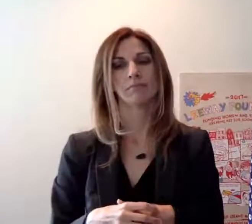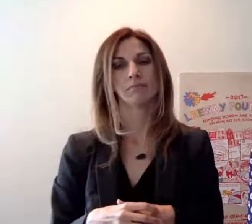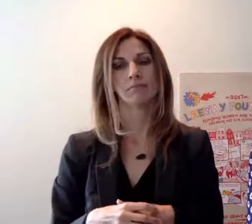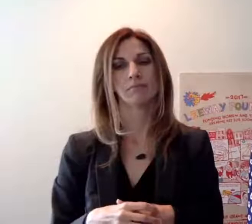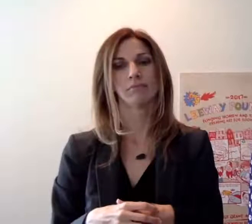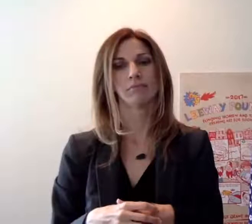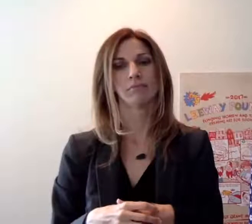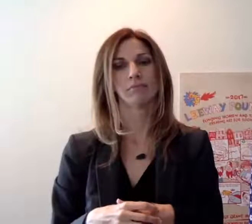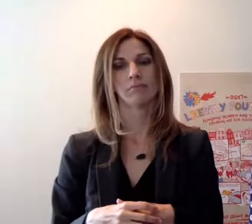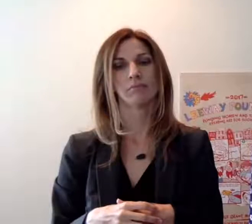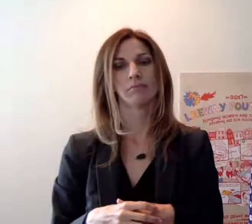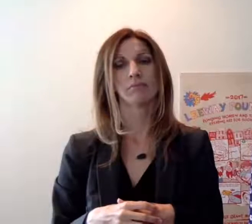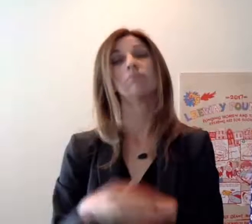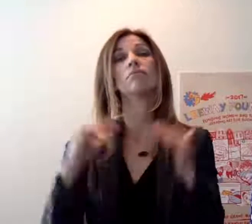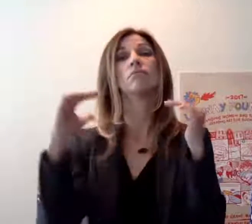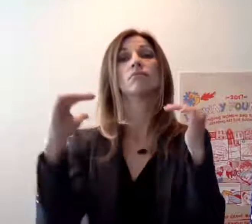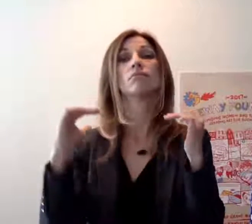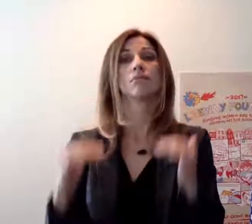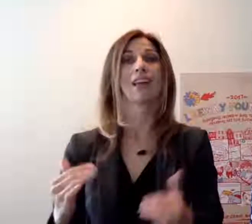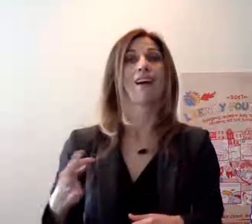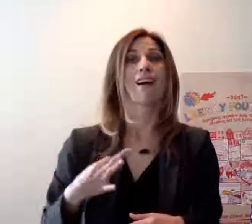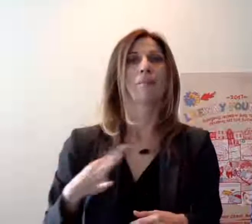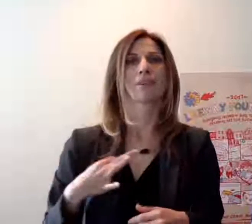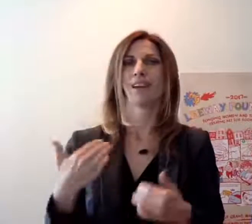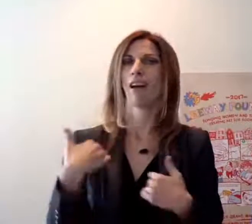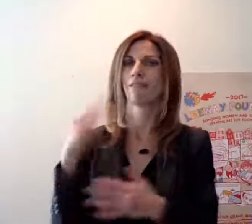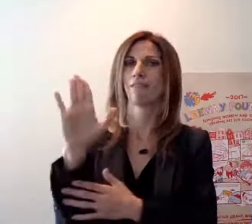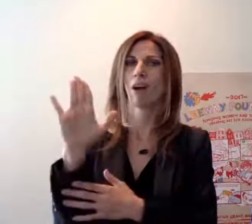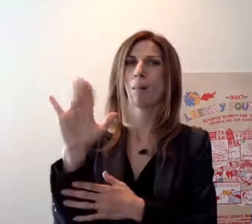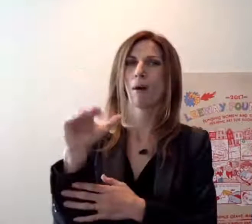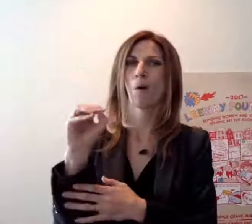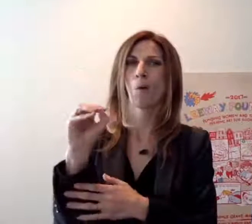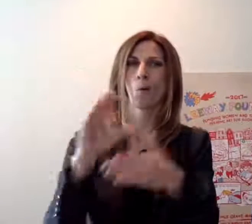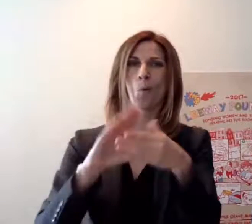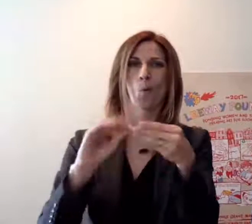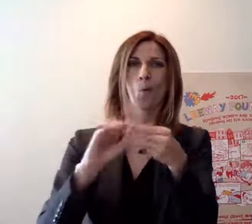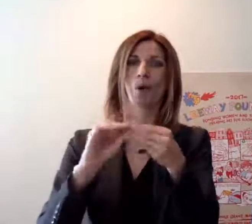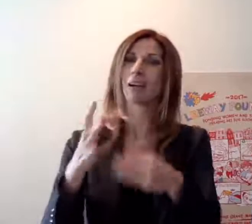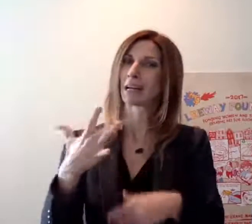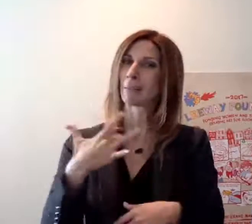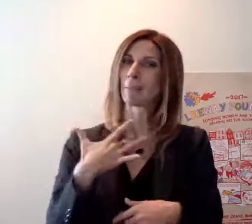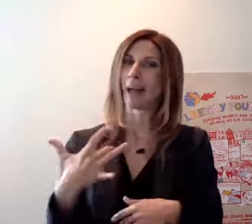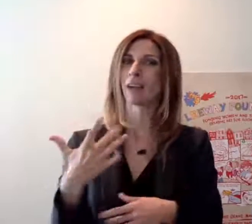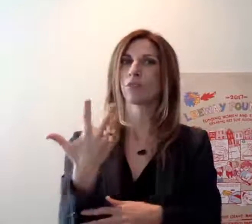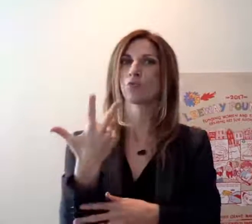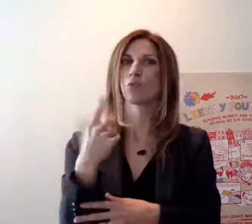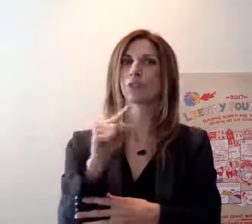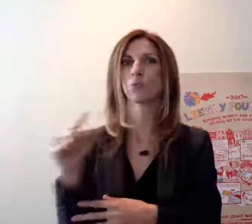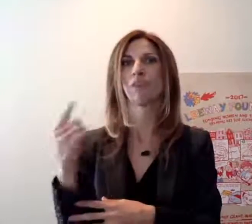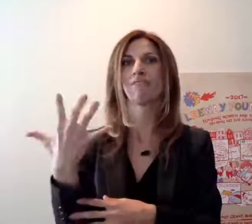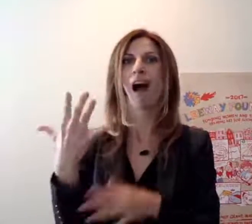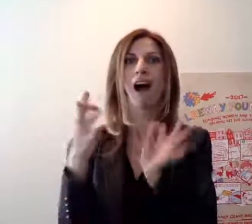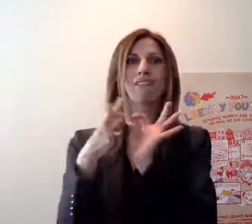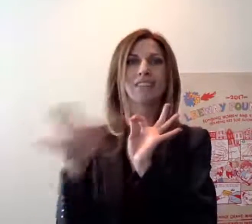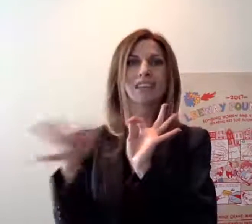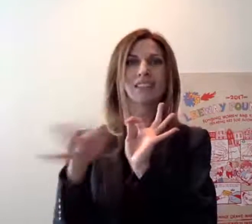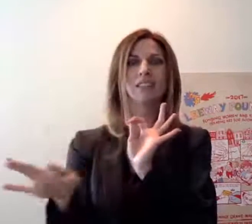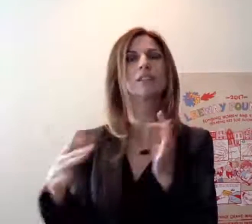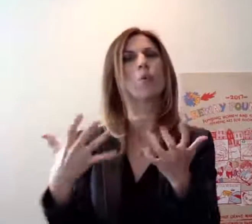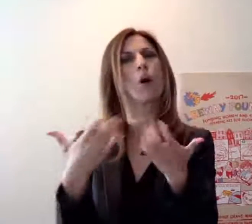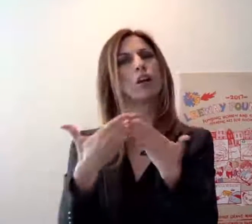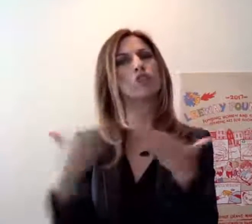The next thing you'll see on the application is the bio. This is meant to be 3 to 5 sentences to give us a general